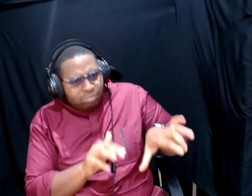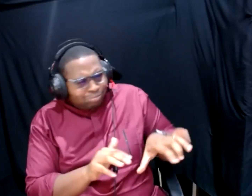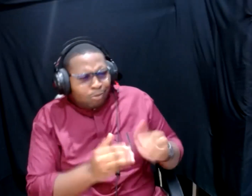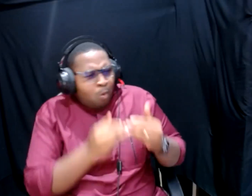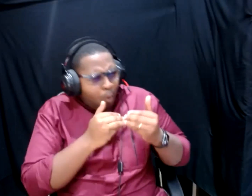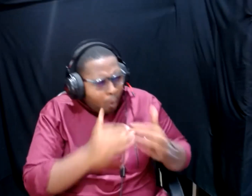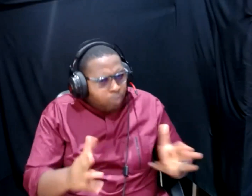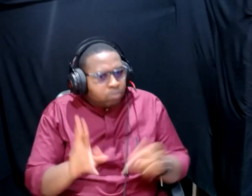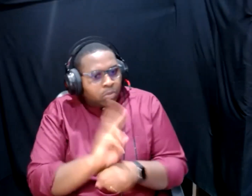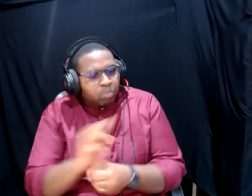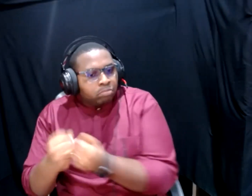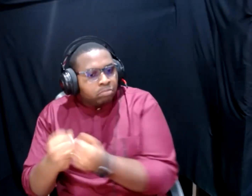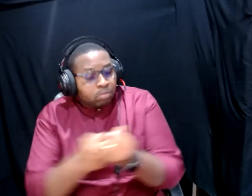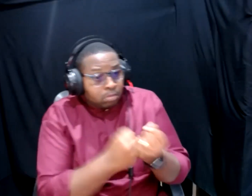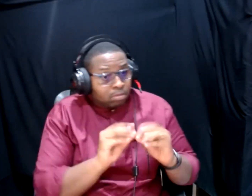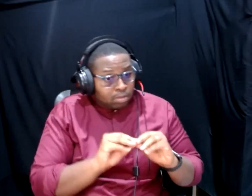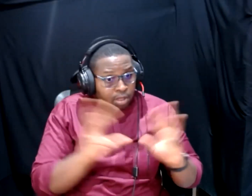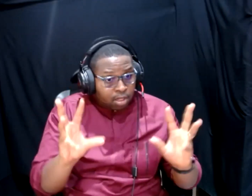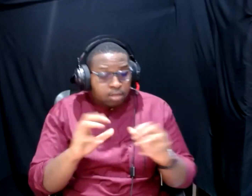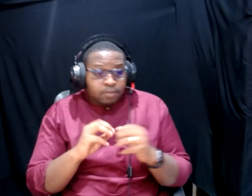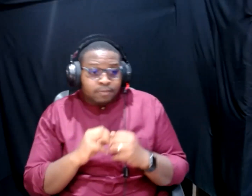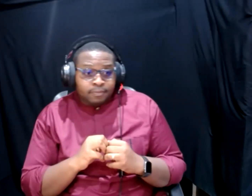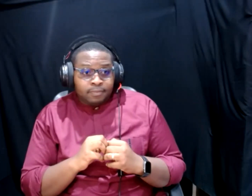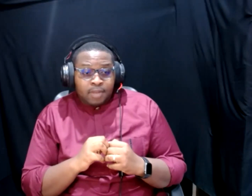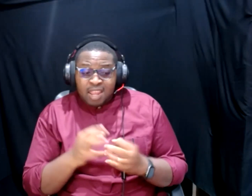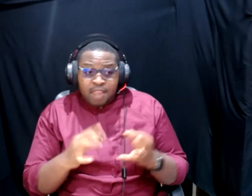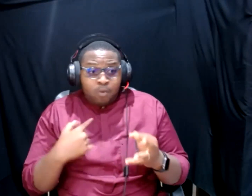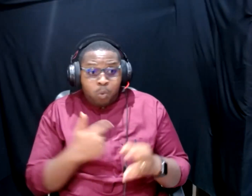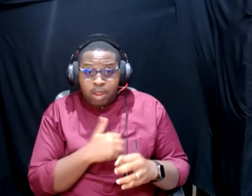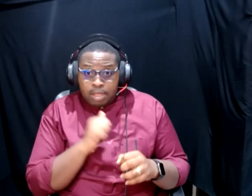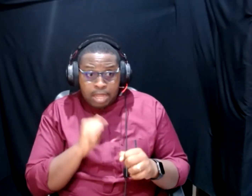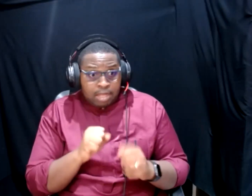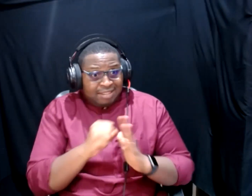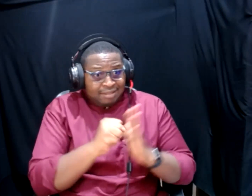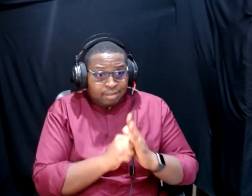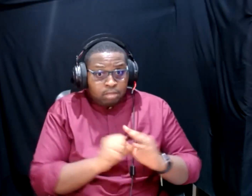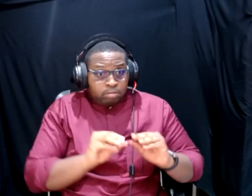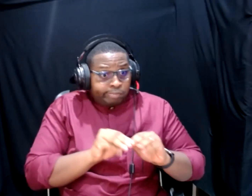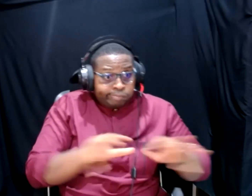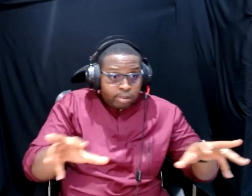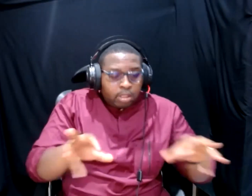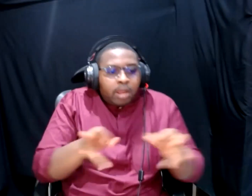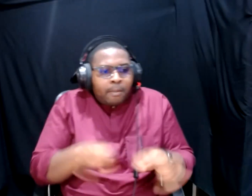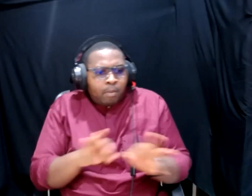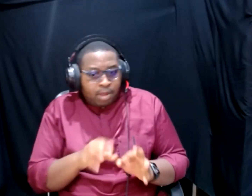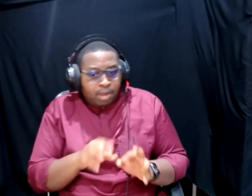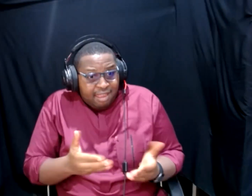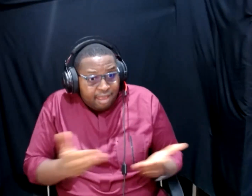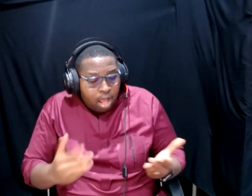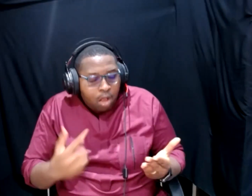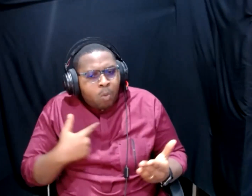trauma-informed practices are used. To bring this work to scale, states like Oregon have been working diligently to